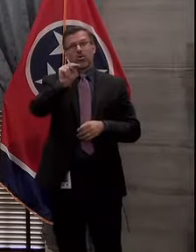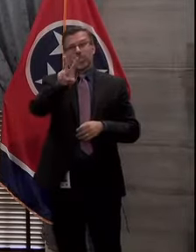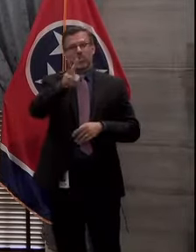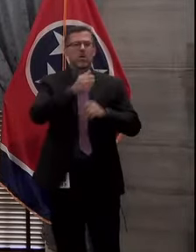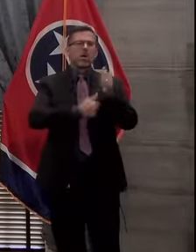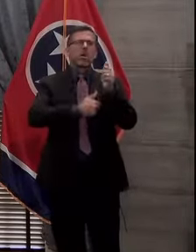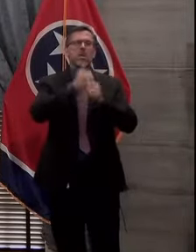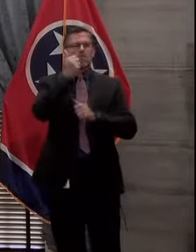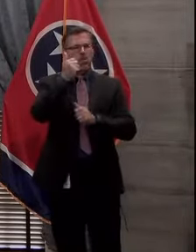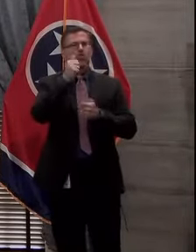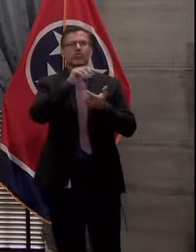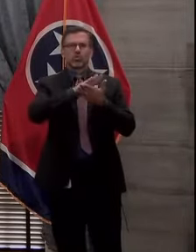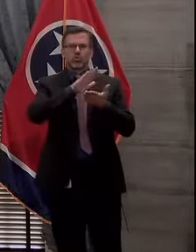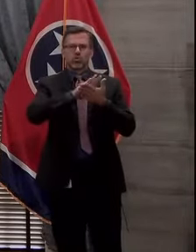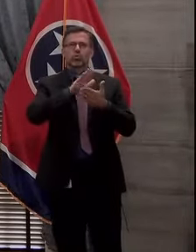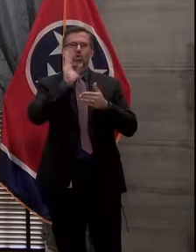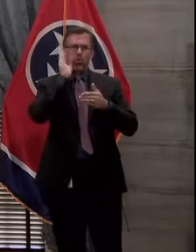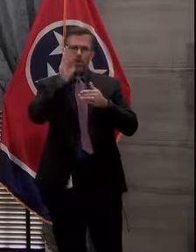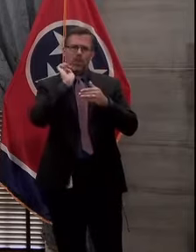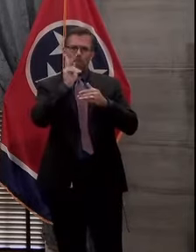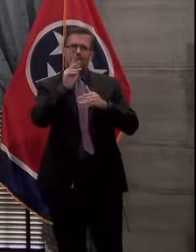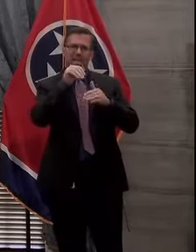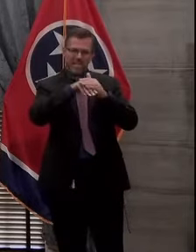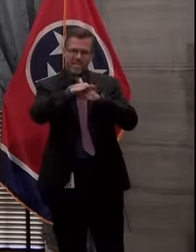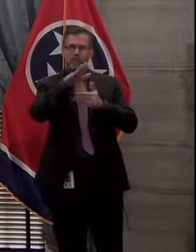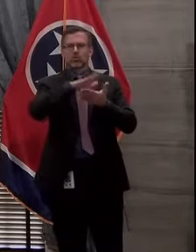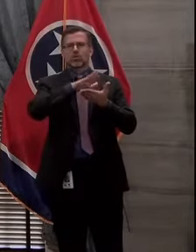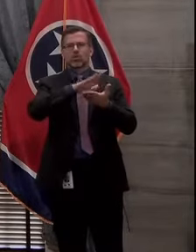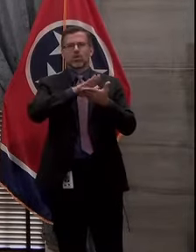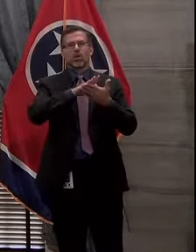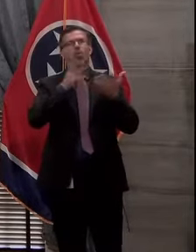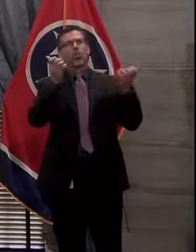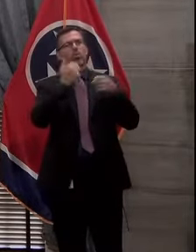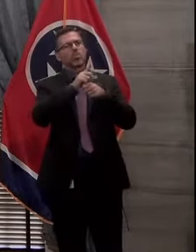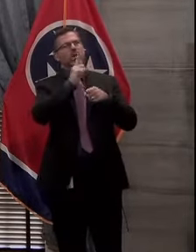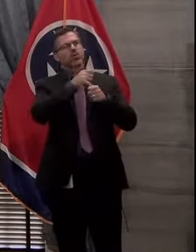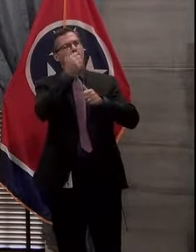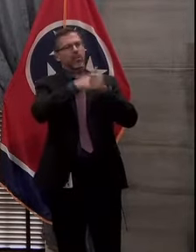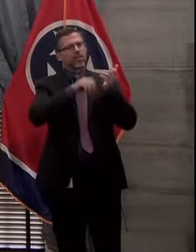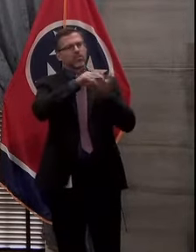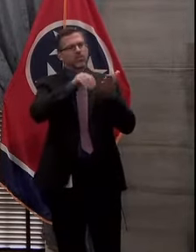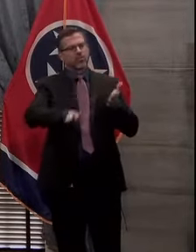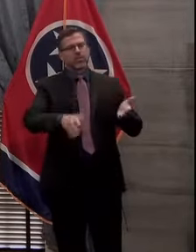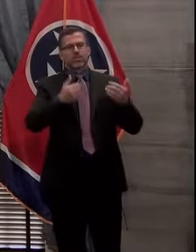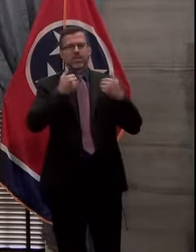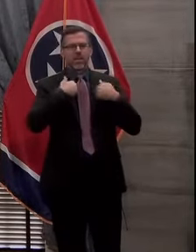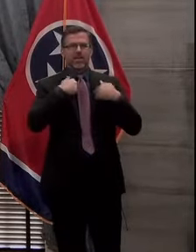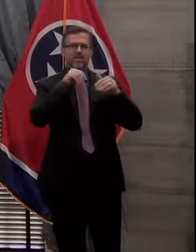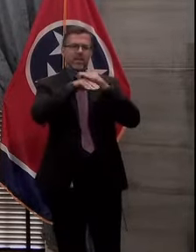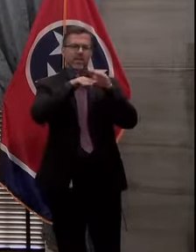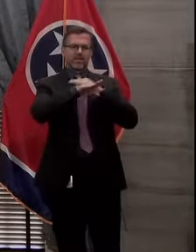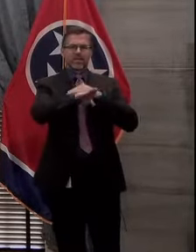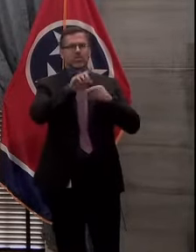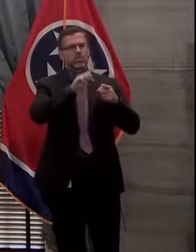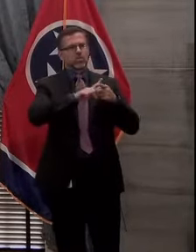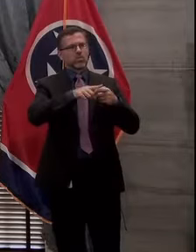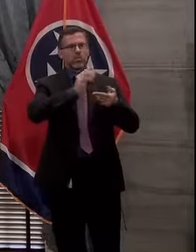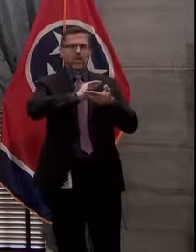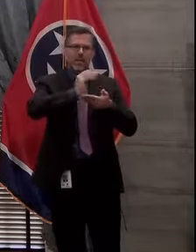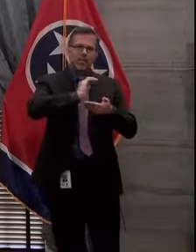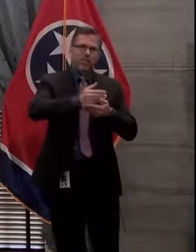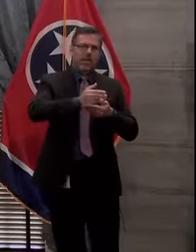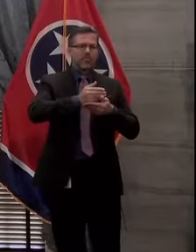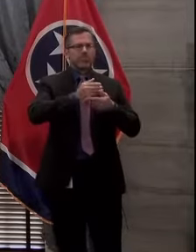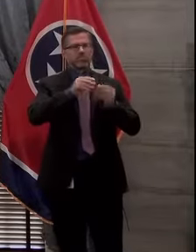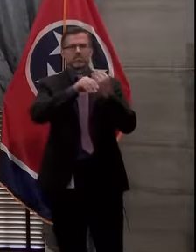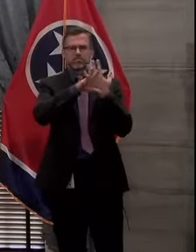back in person. We want to make sure every single student has access to a quality instruction. So for those districts who are relying on laptops, either because parents